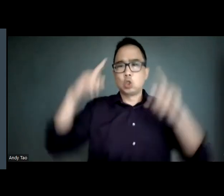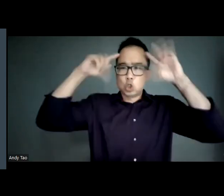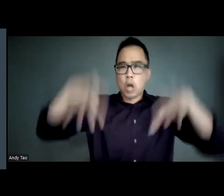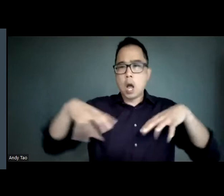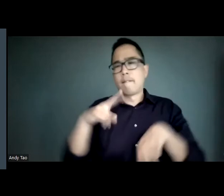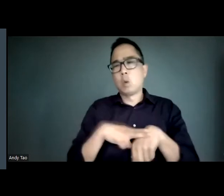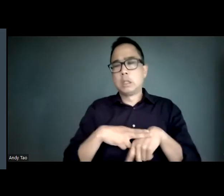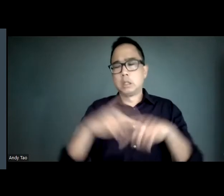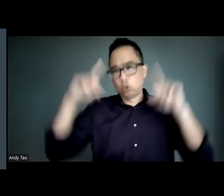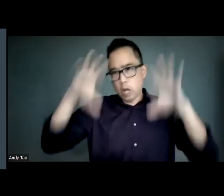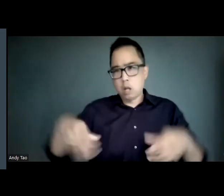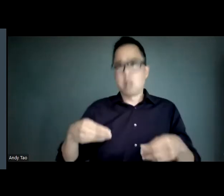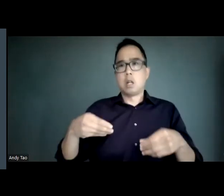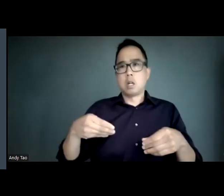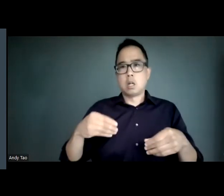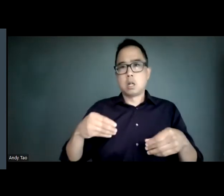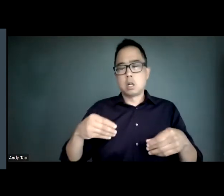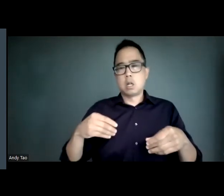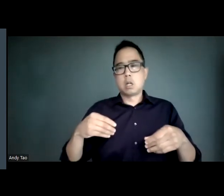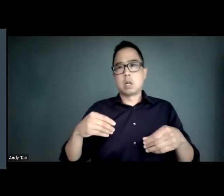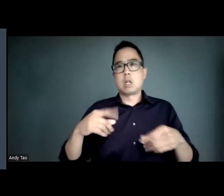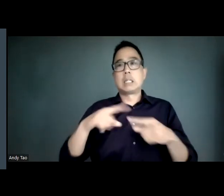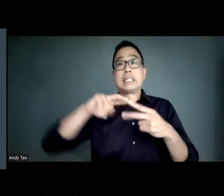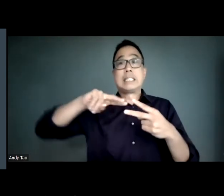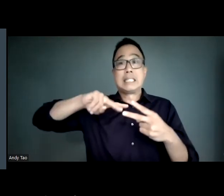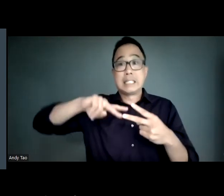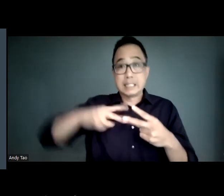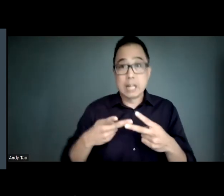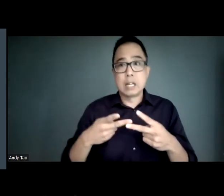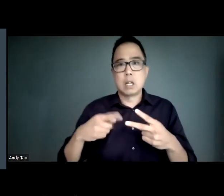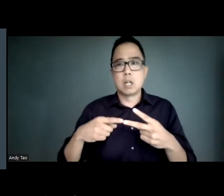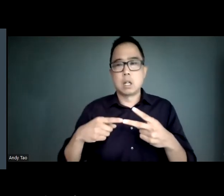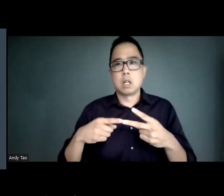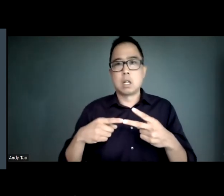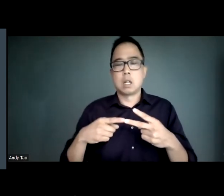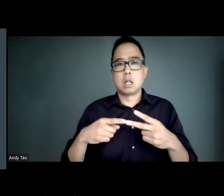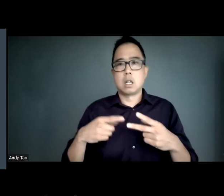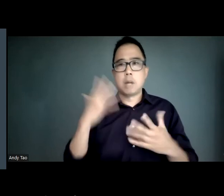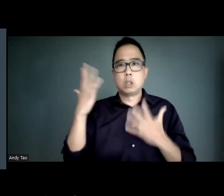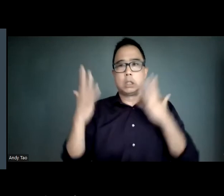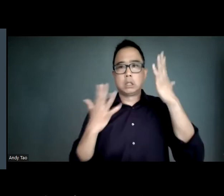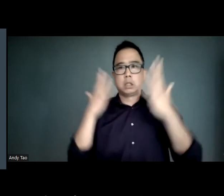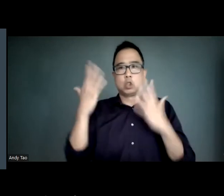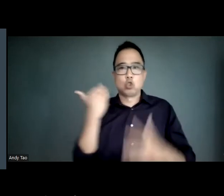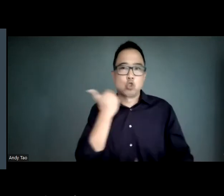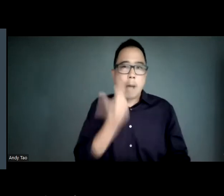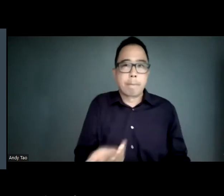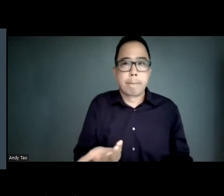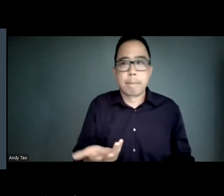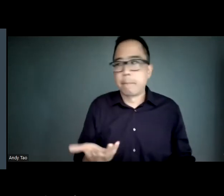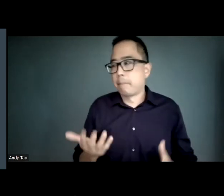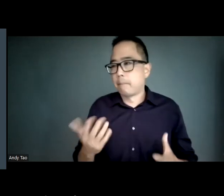positive is shock, of course. The second most common response